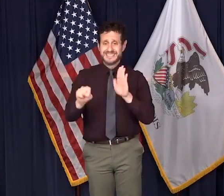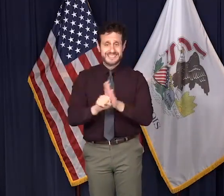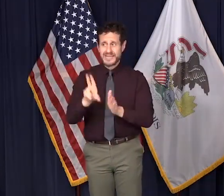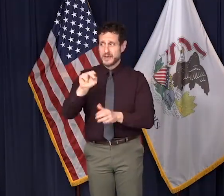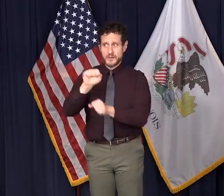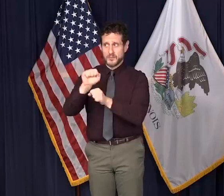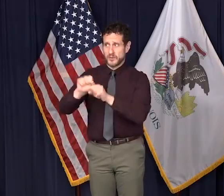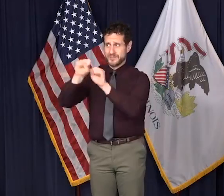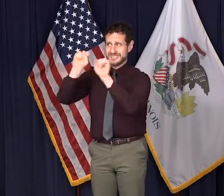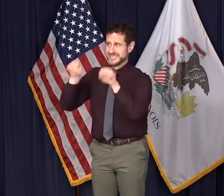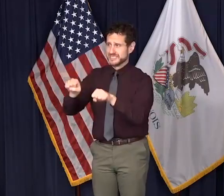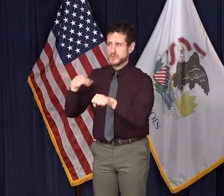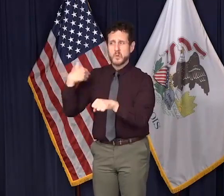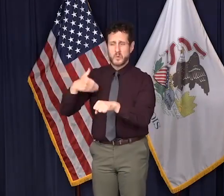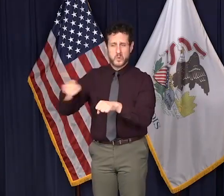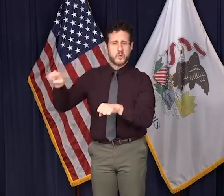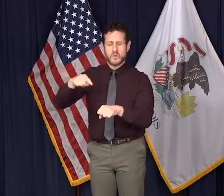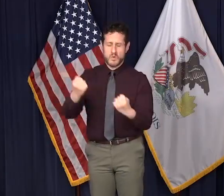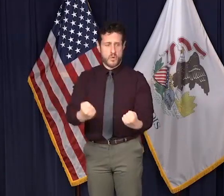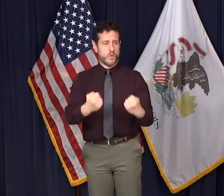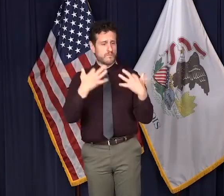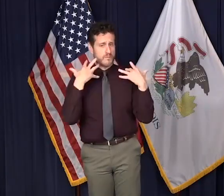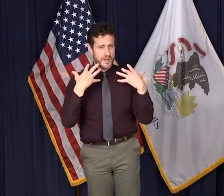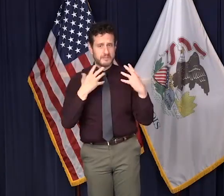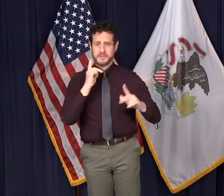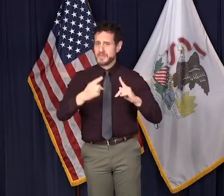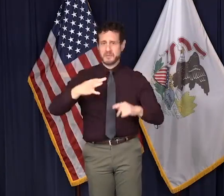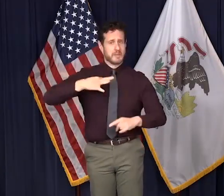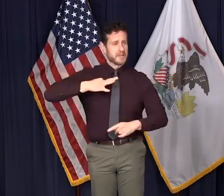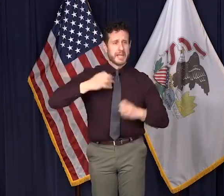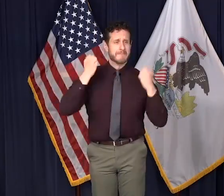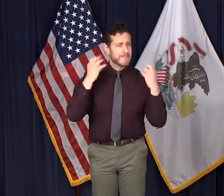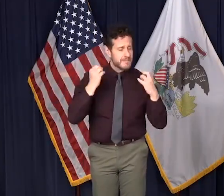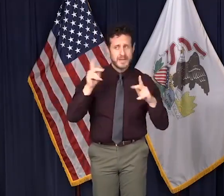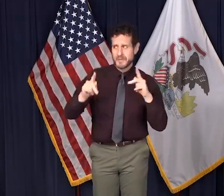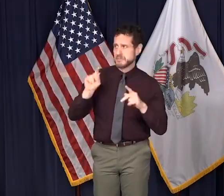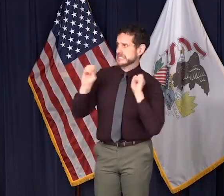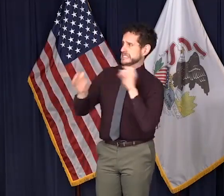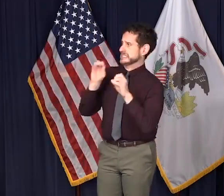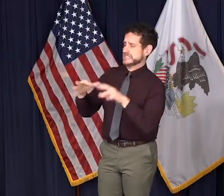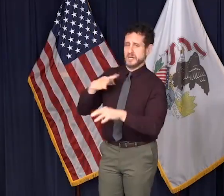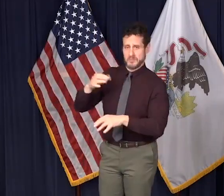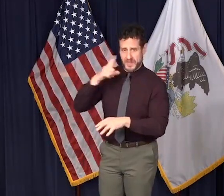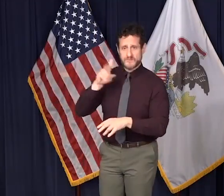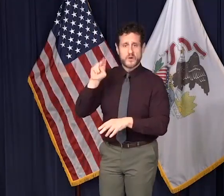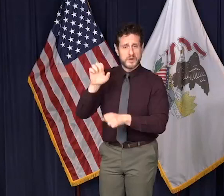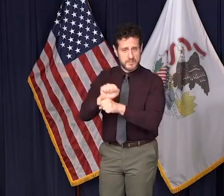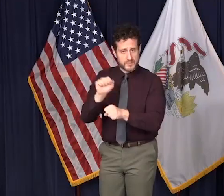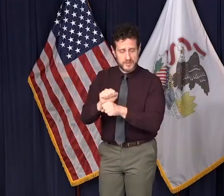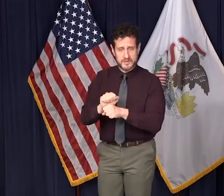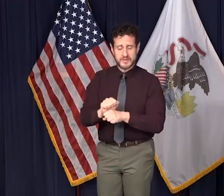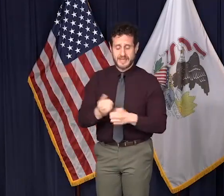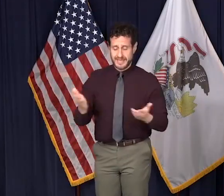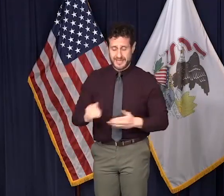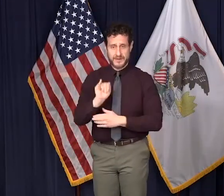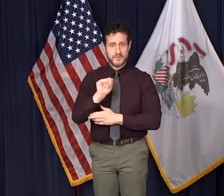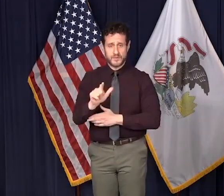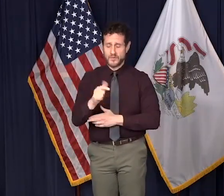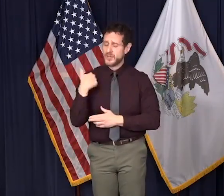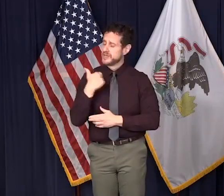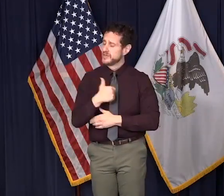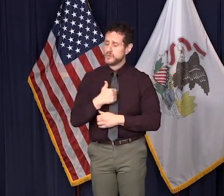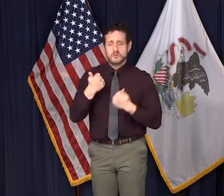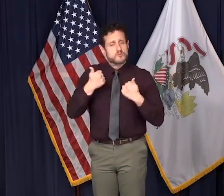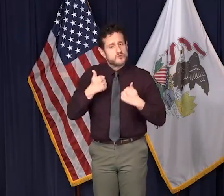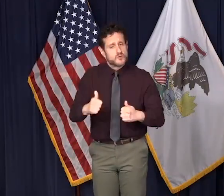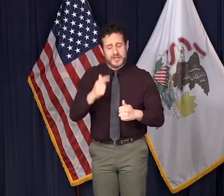need brought on by this pandemic, and Americans in every state have paid the price. Here in Illinois, we're taking every measure